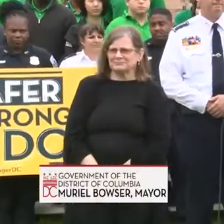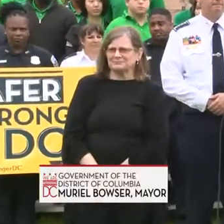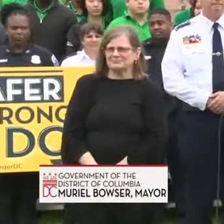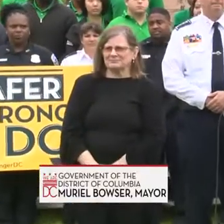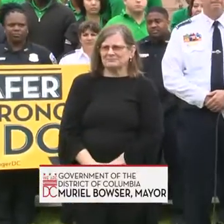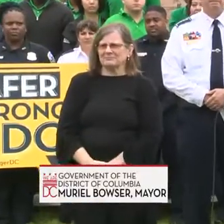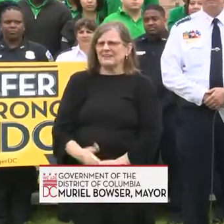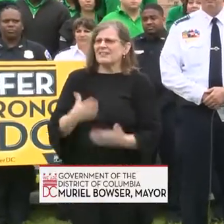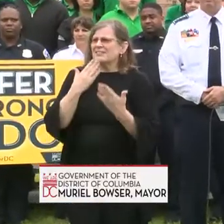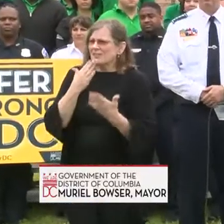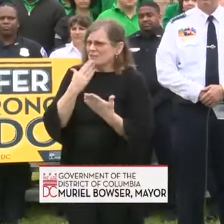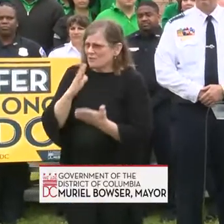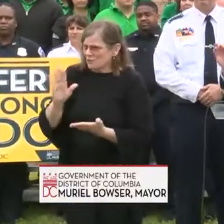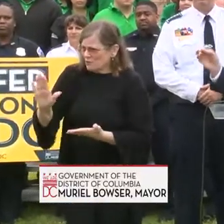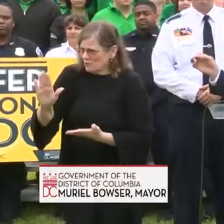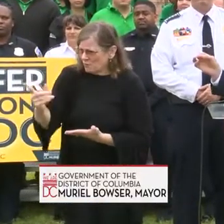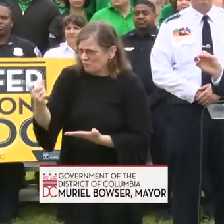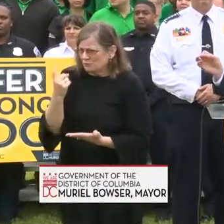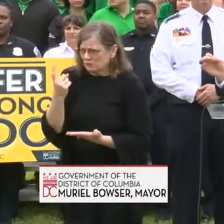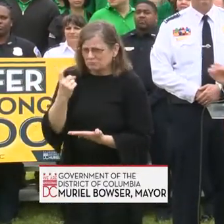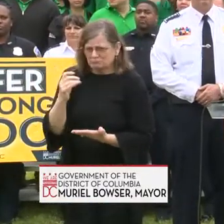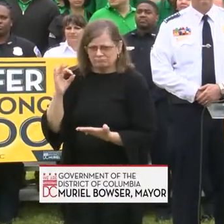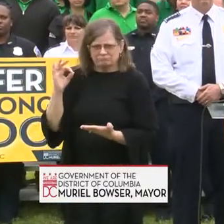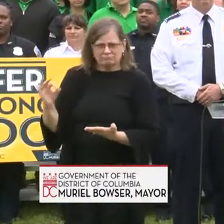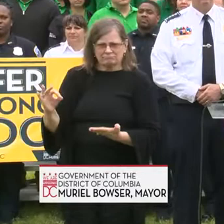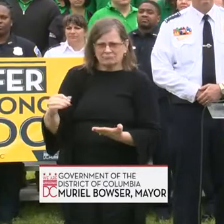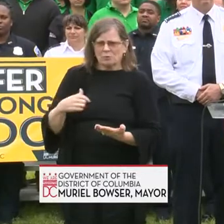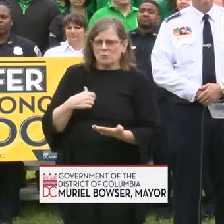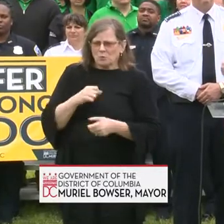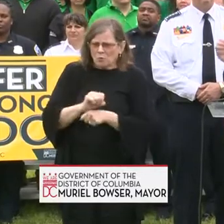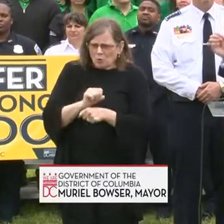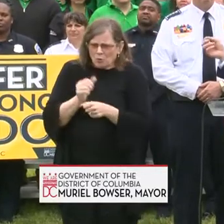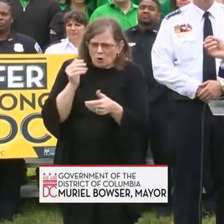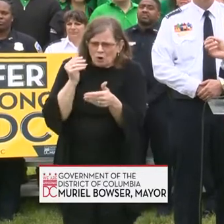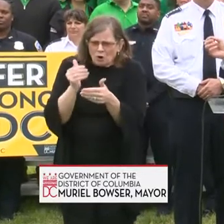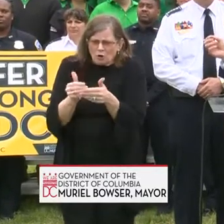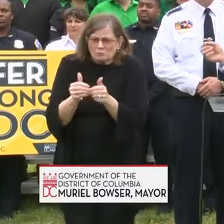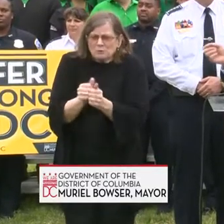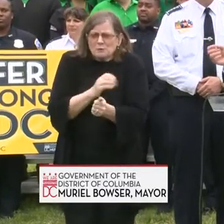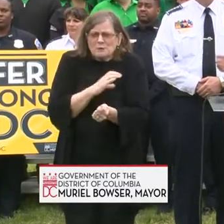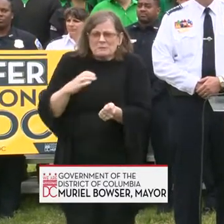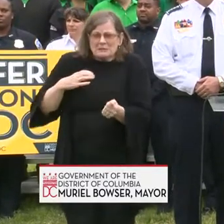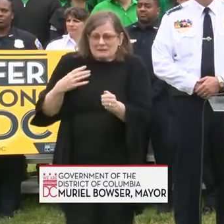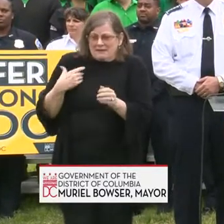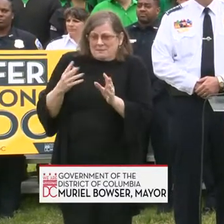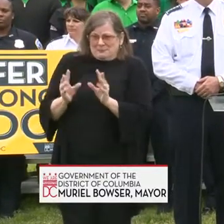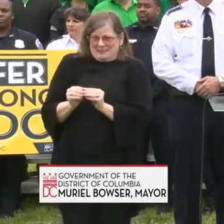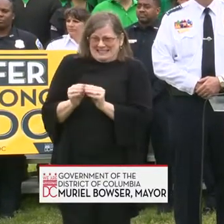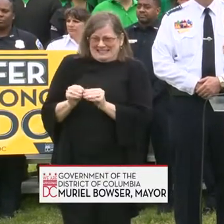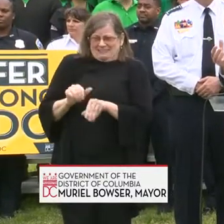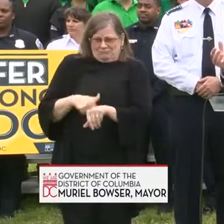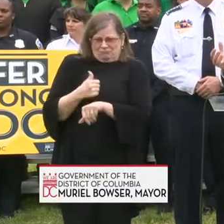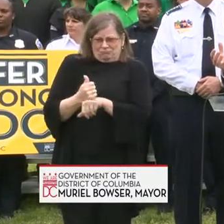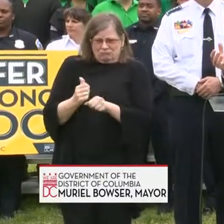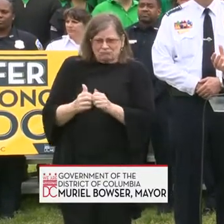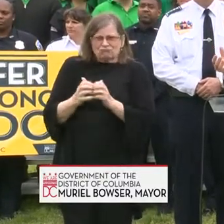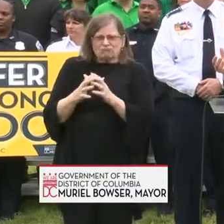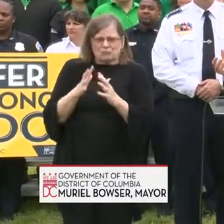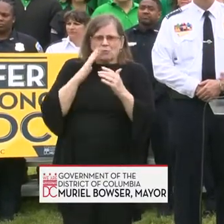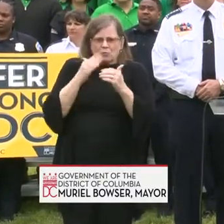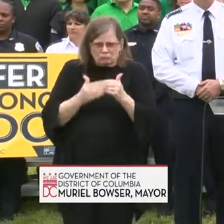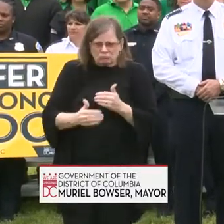Absolutely. Thank you for your question. We are working closely with the commissioner, and I believe that we have a meeting set up in the very near future to discuss our